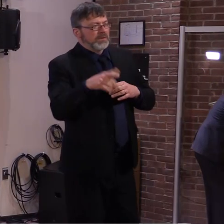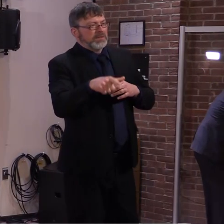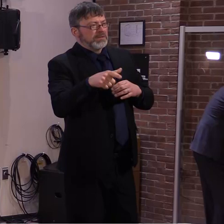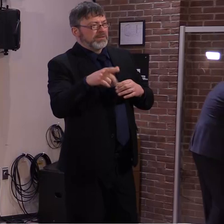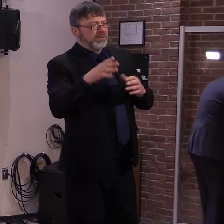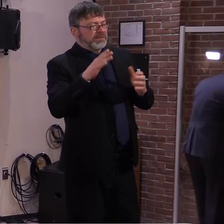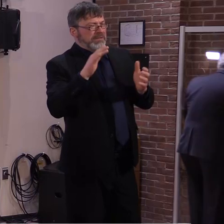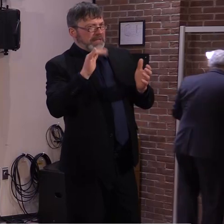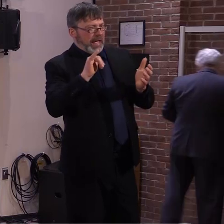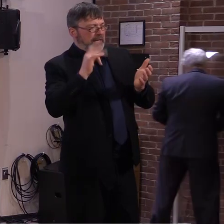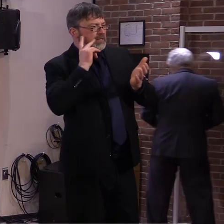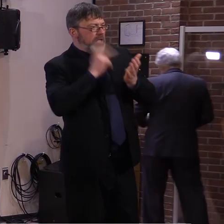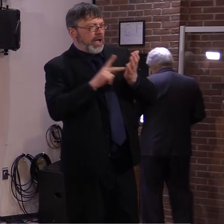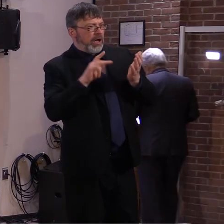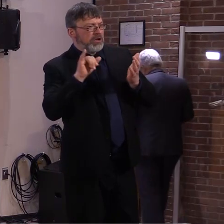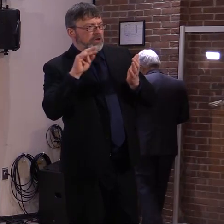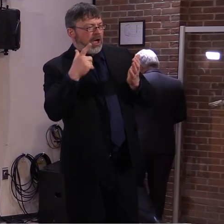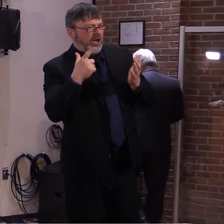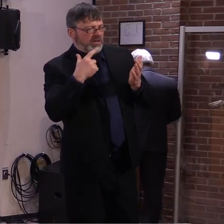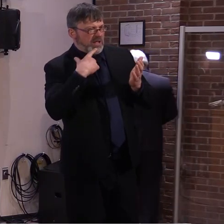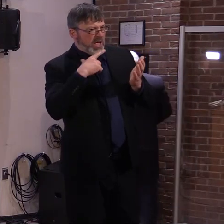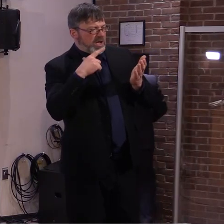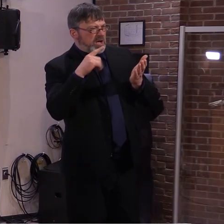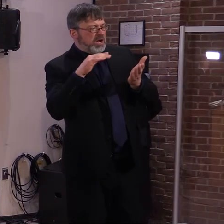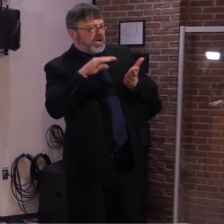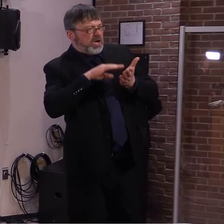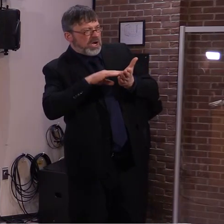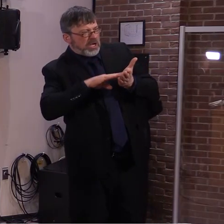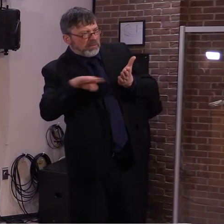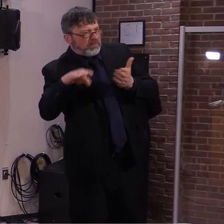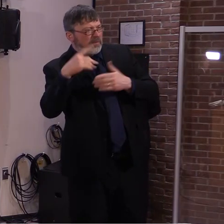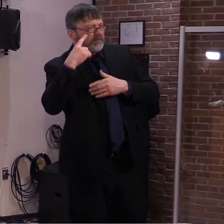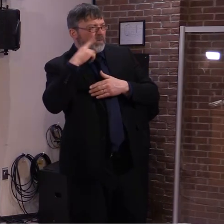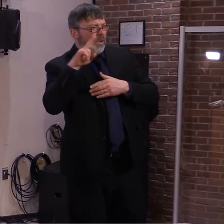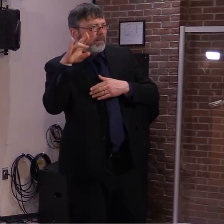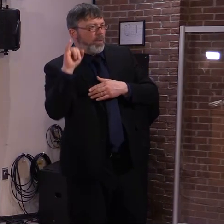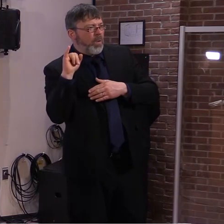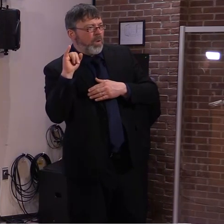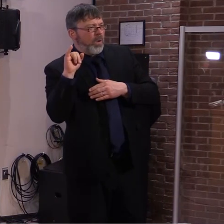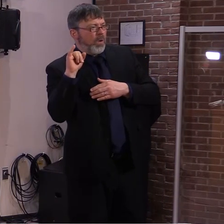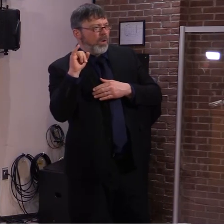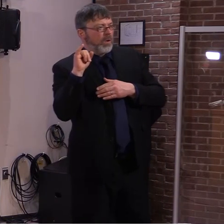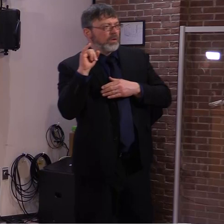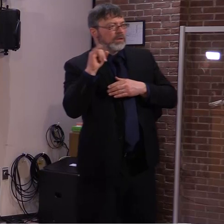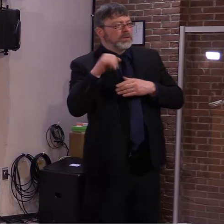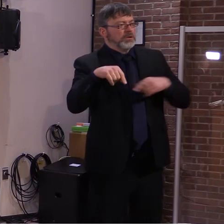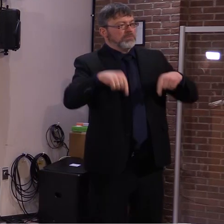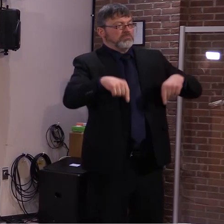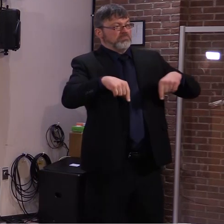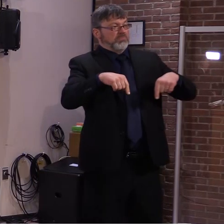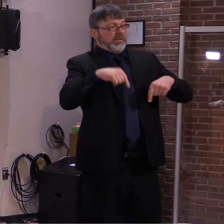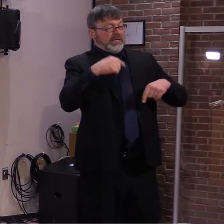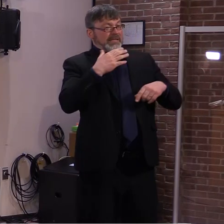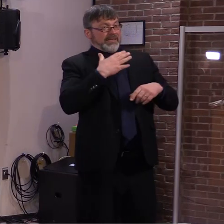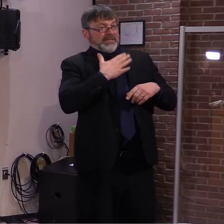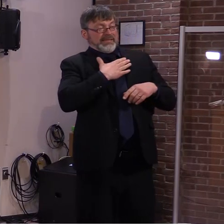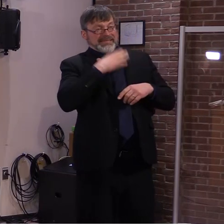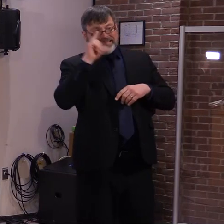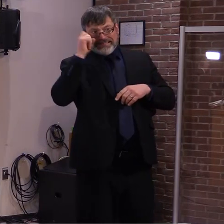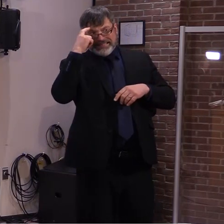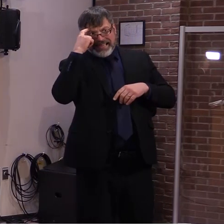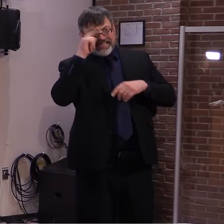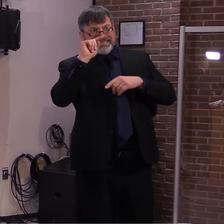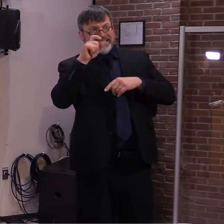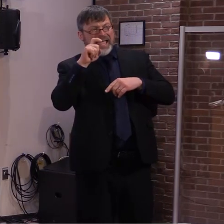so our tax code does not automatically link up to the federal code, so the tax commissioner has been